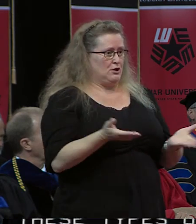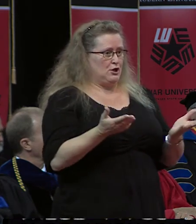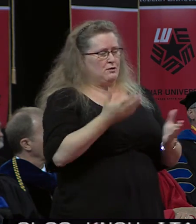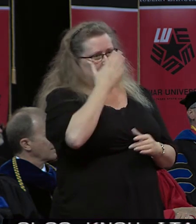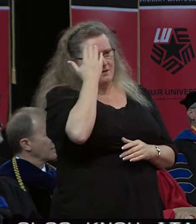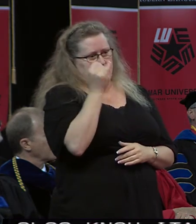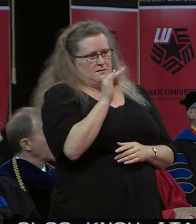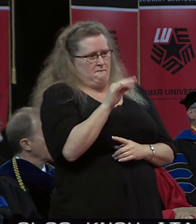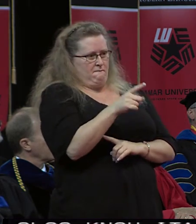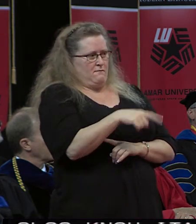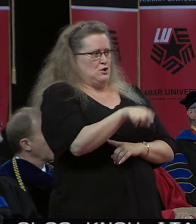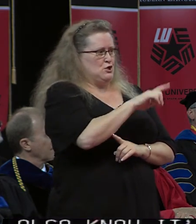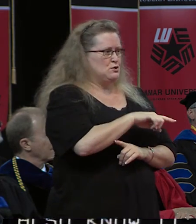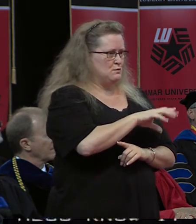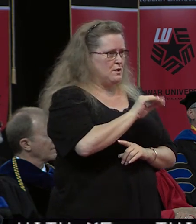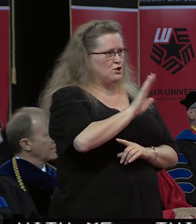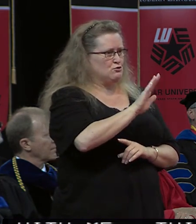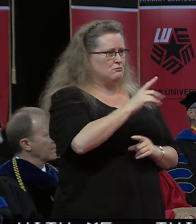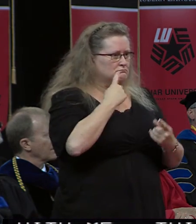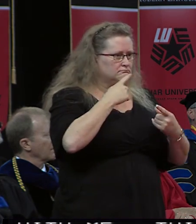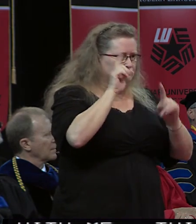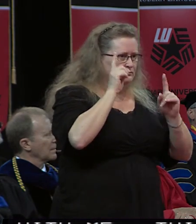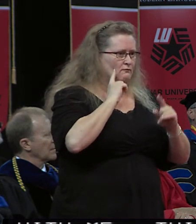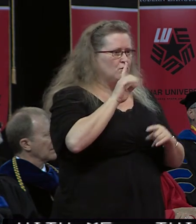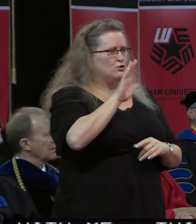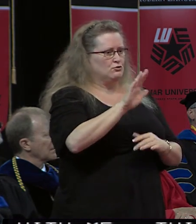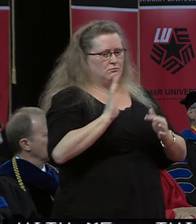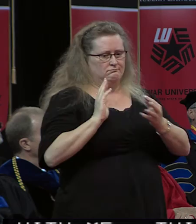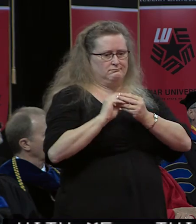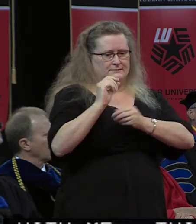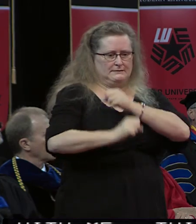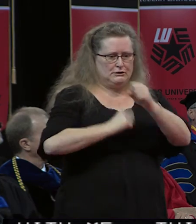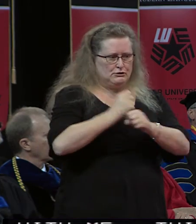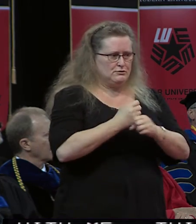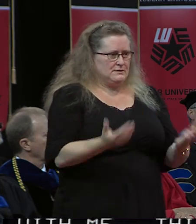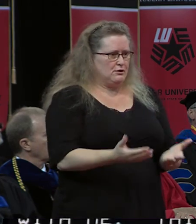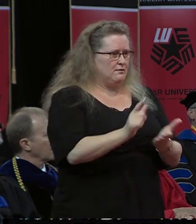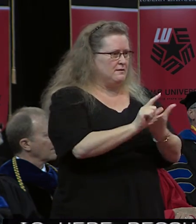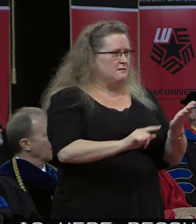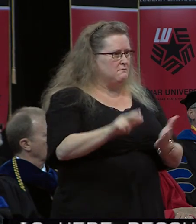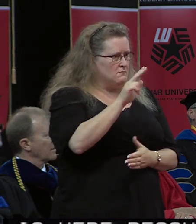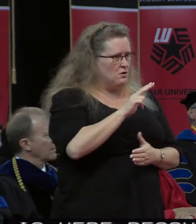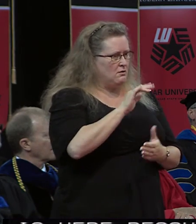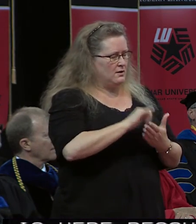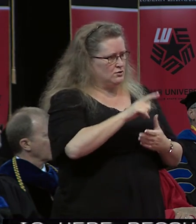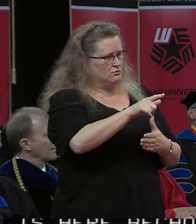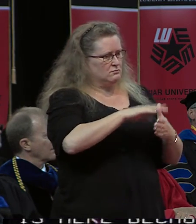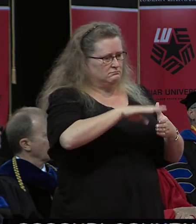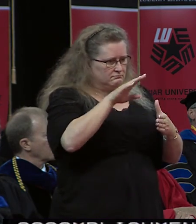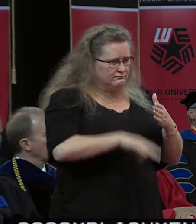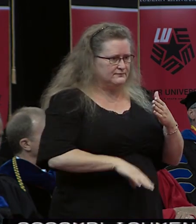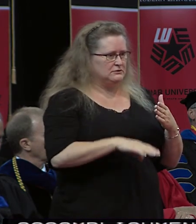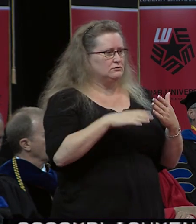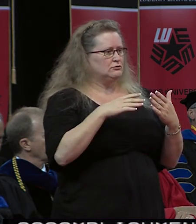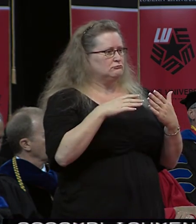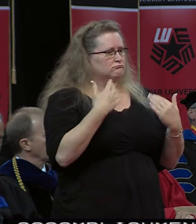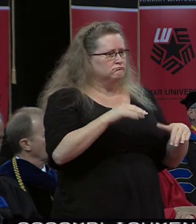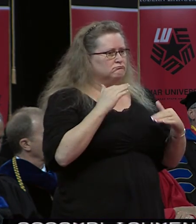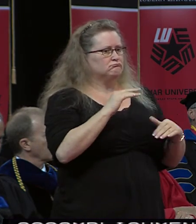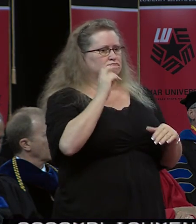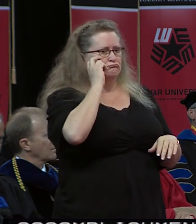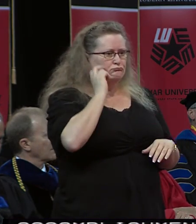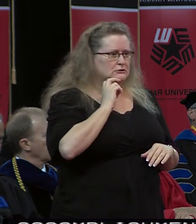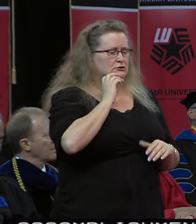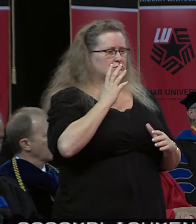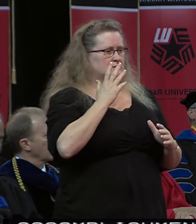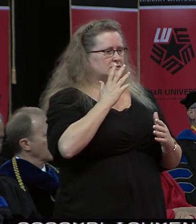of your accomplishment for the years that you put in at Lamar University, completing a very, very rigorous, very, very